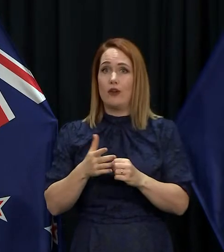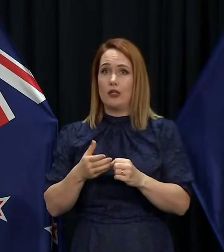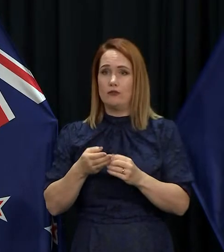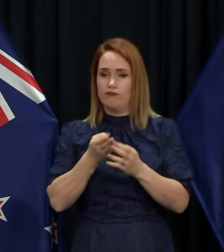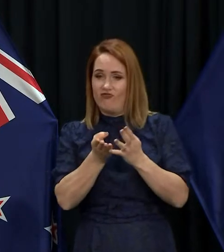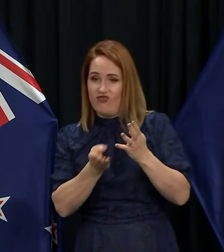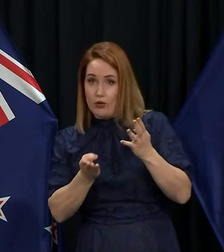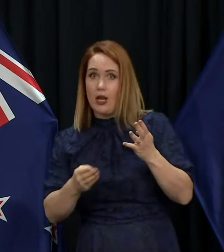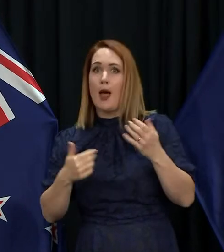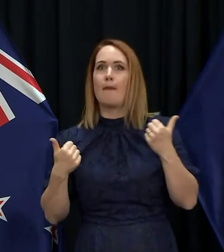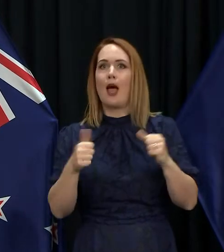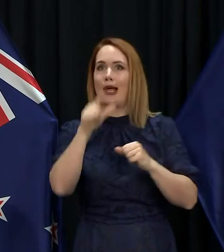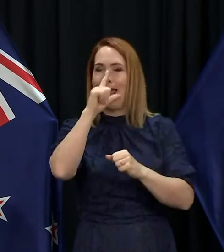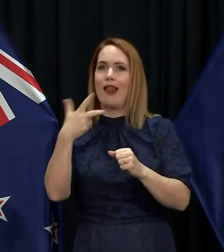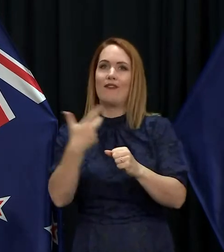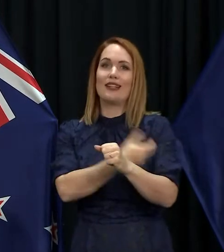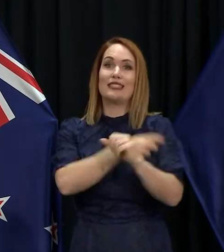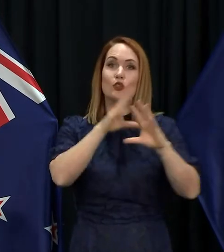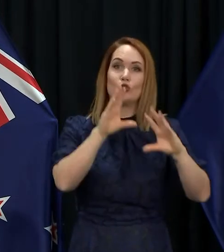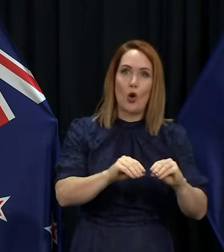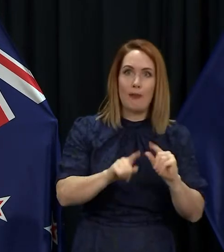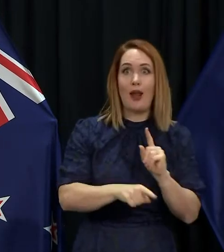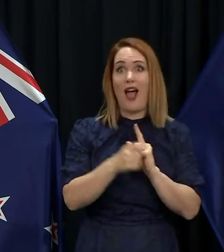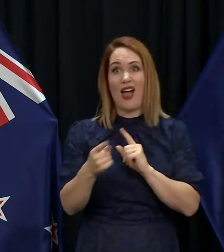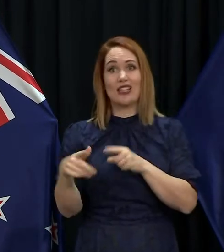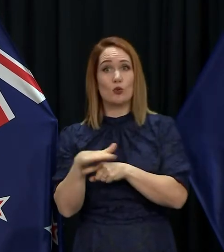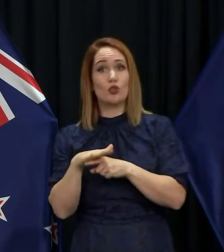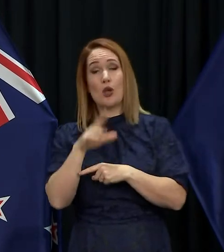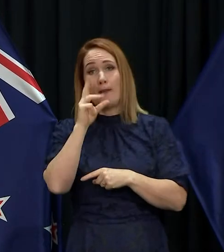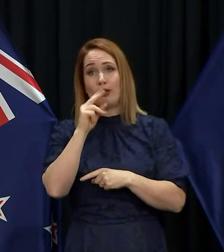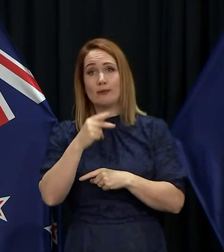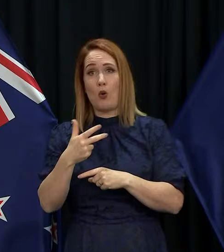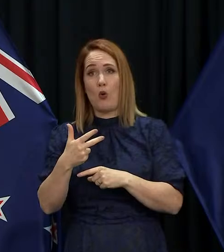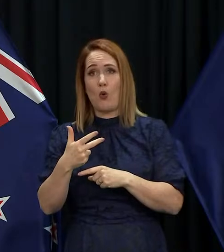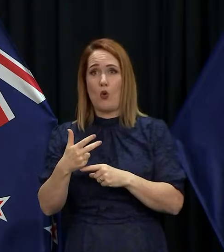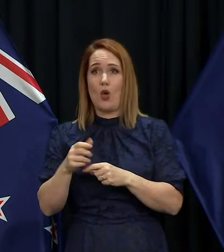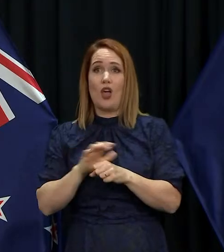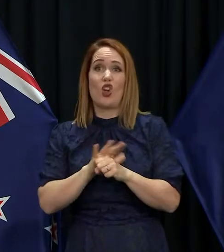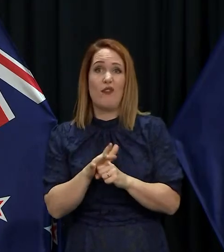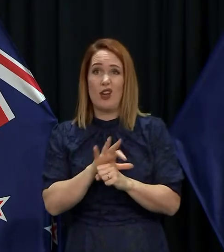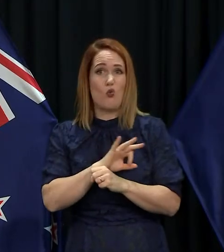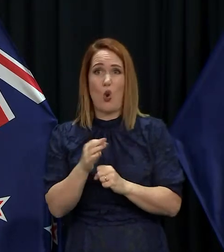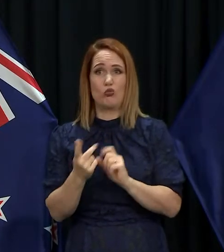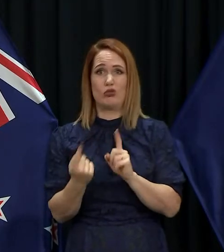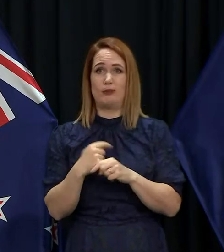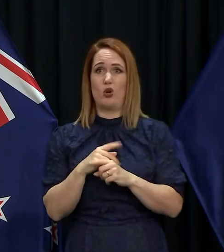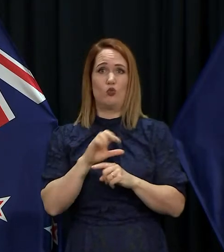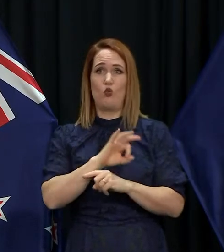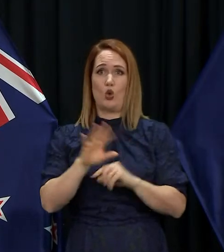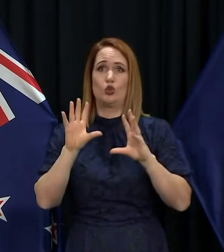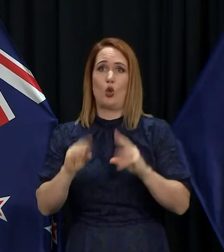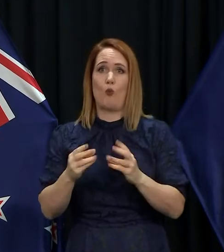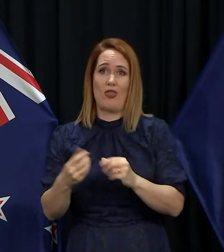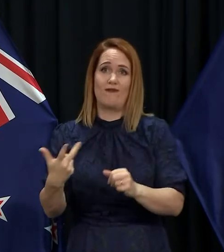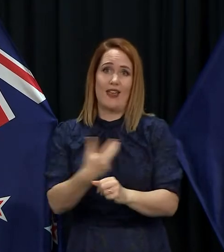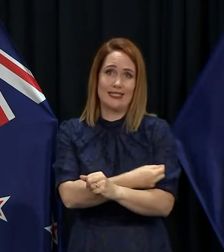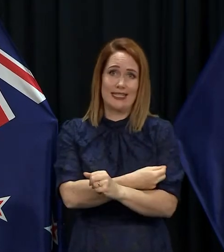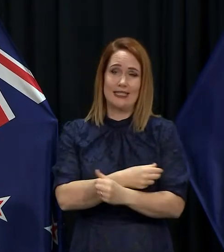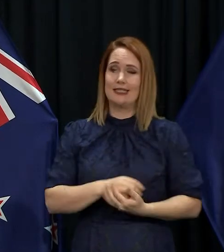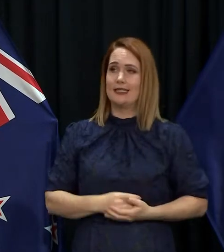yes, variants very much a part of our planning work. That's Prime Minister, released like the resurgence plan from 2020 was